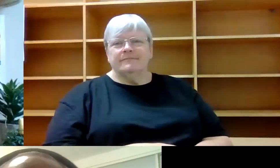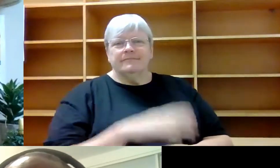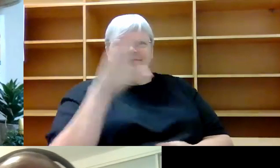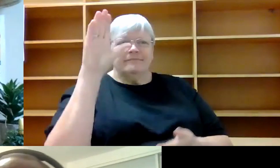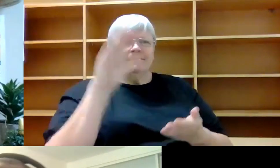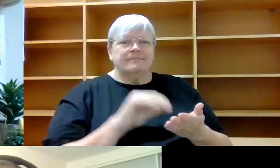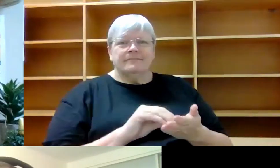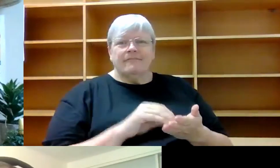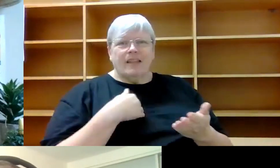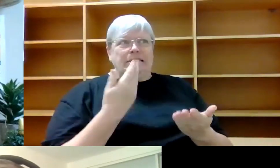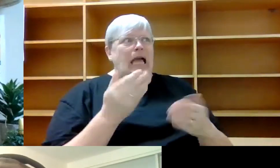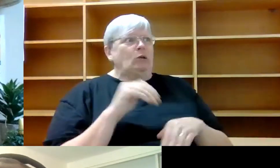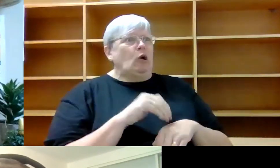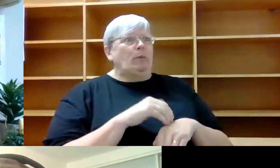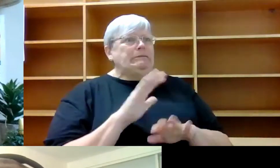you? Oh God, I'm in trouble.